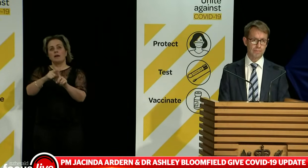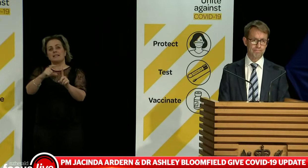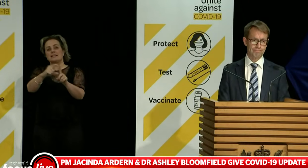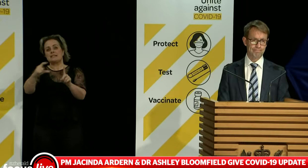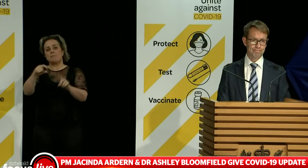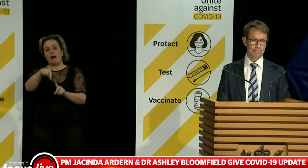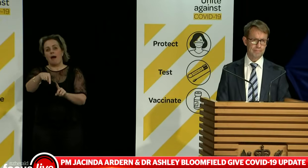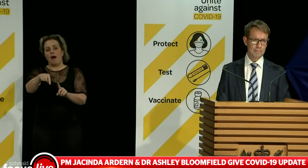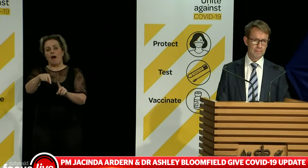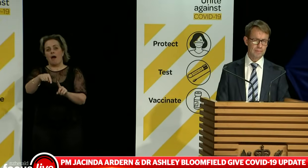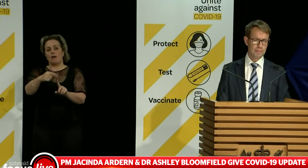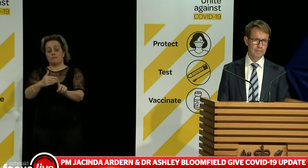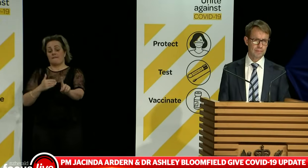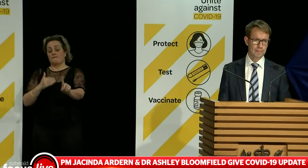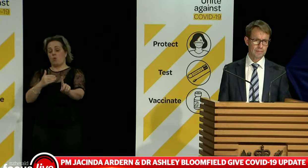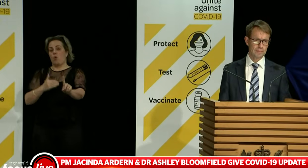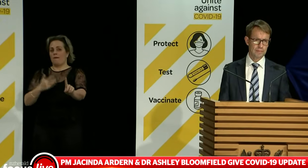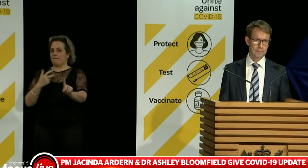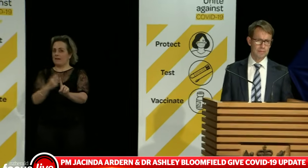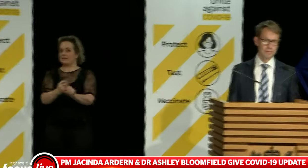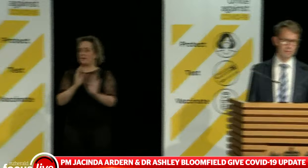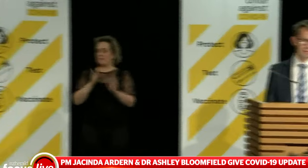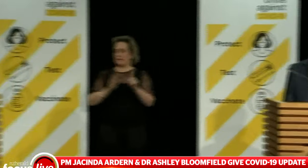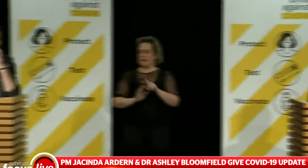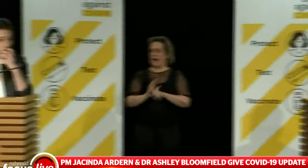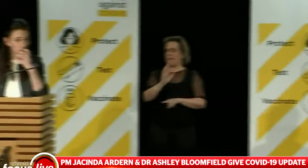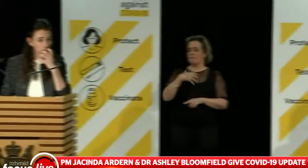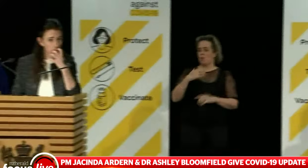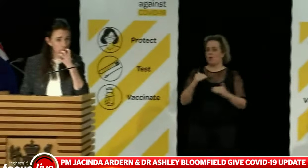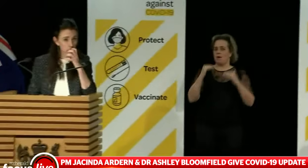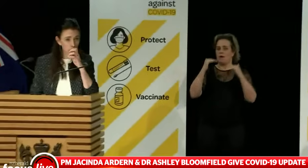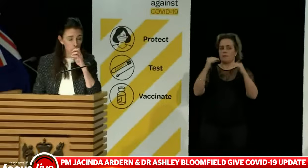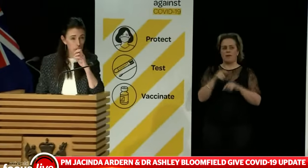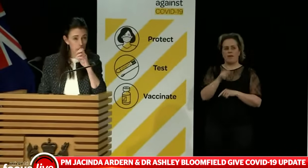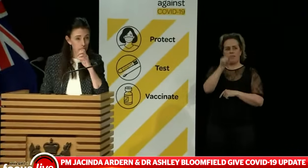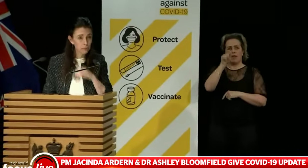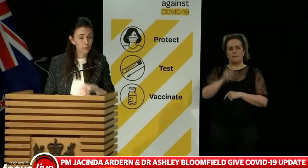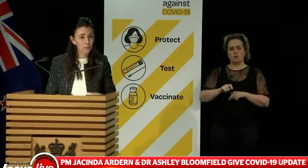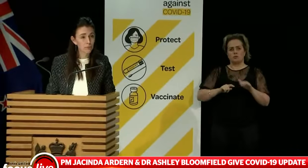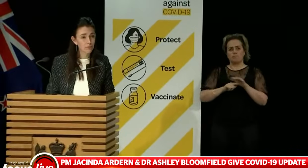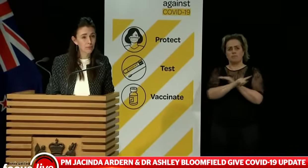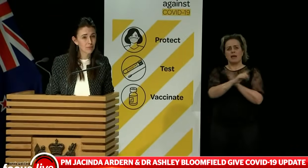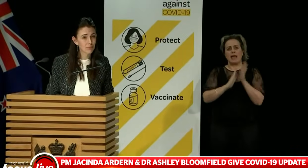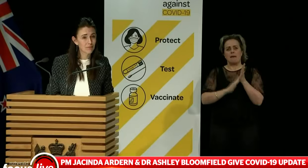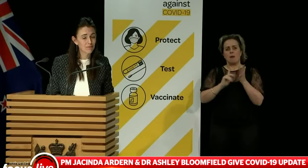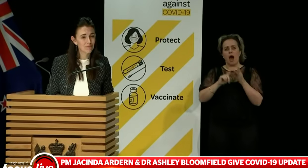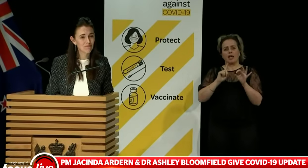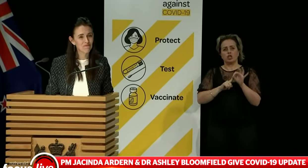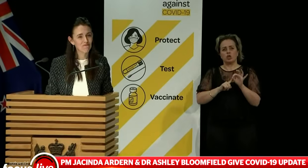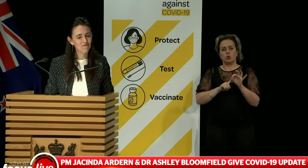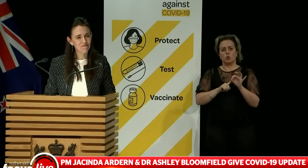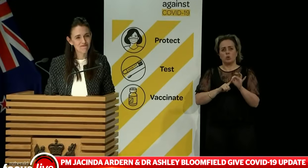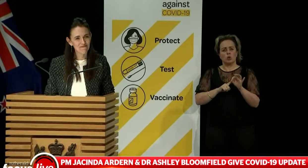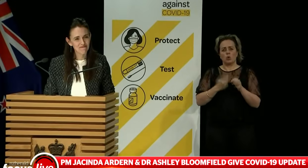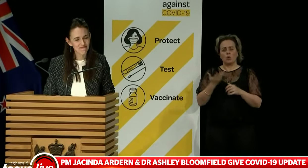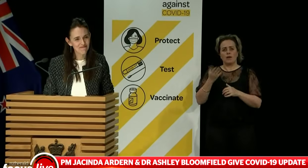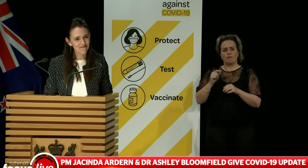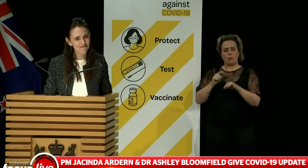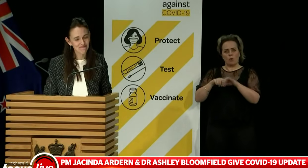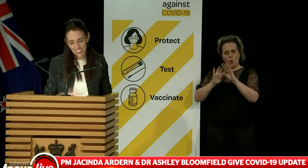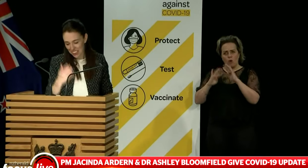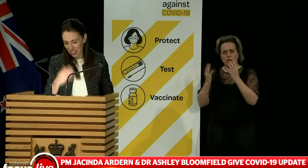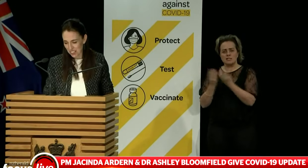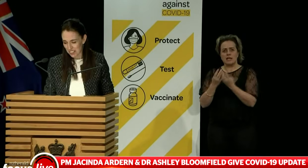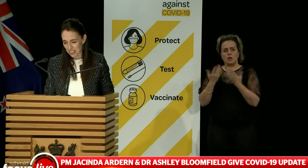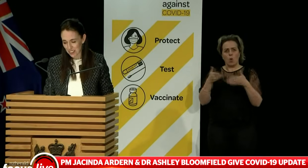up. Minister, are you able to give us some more details about the person who absconded from MIQ? Was it out of managed isolation? Was it out of quarantine?